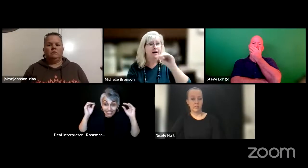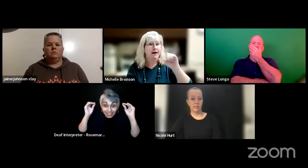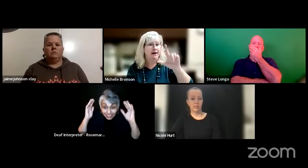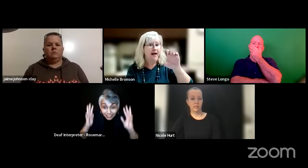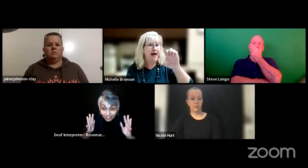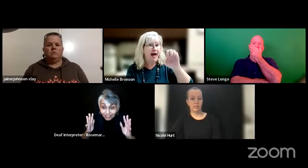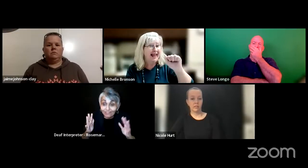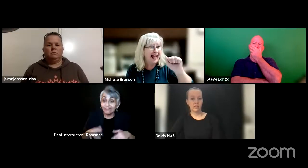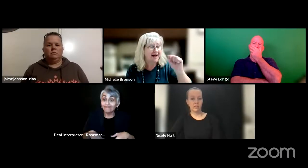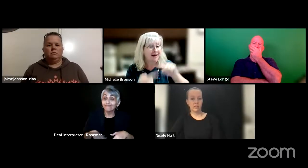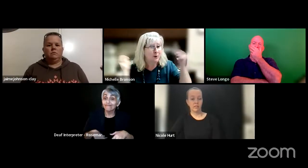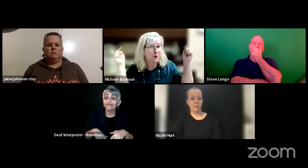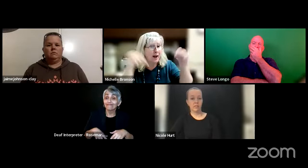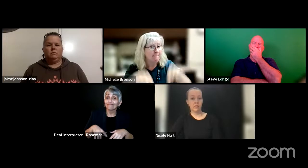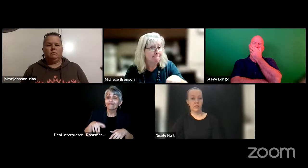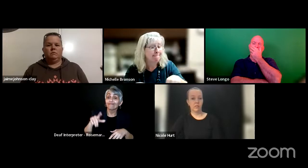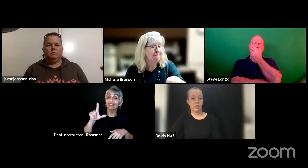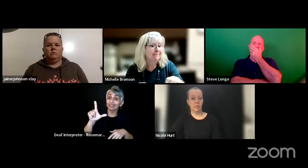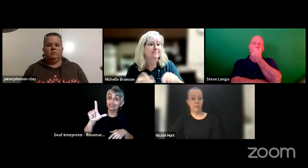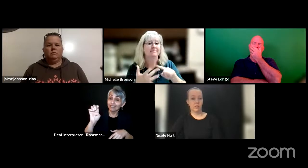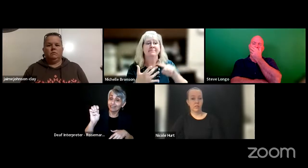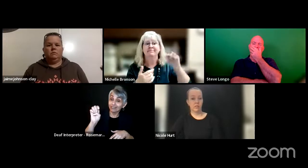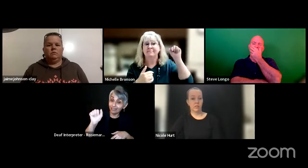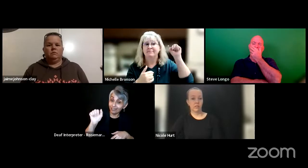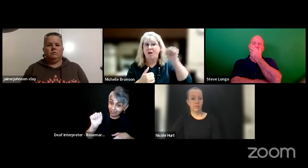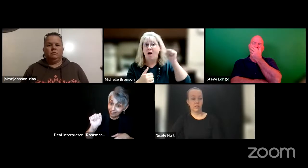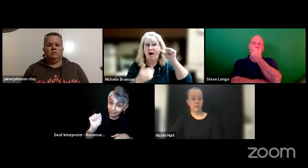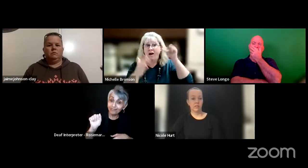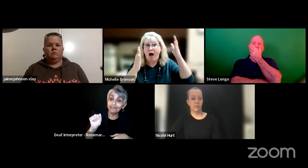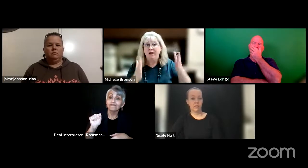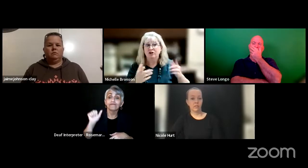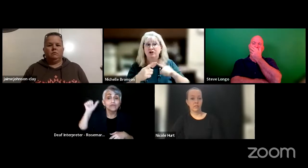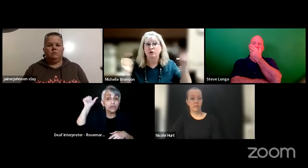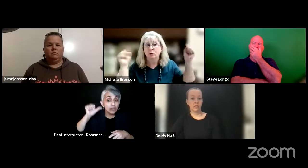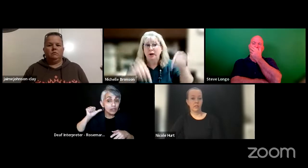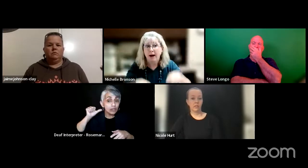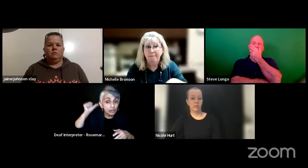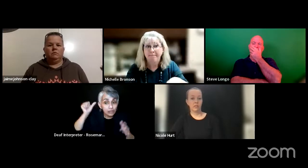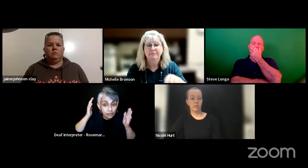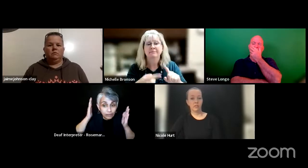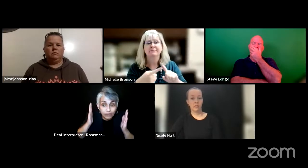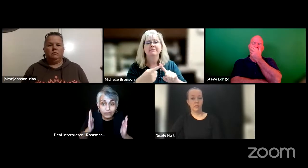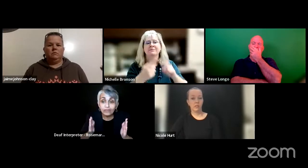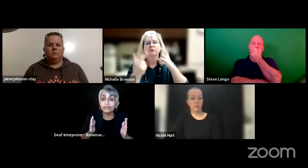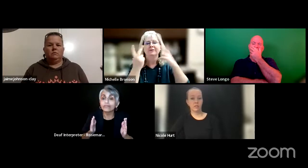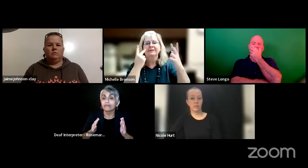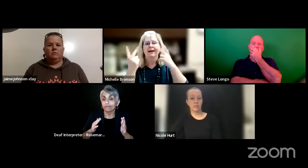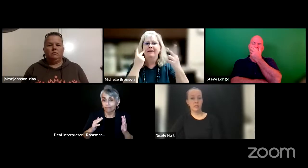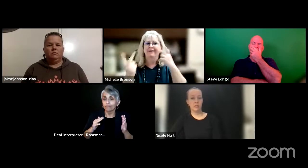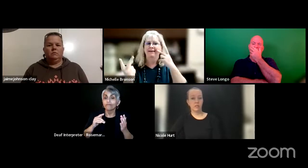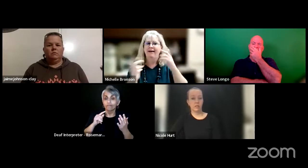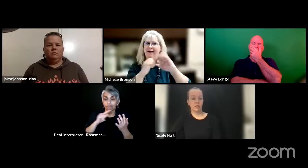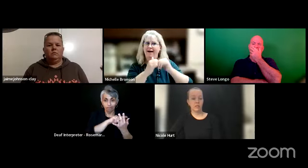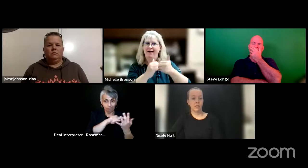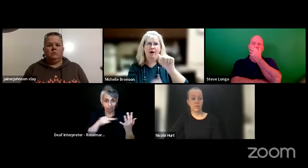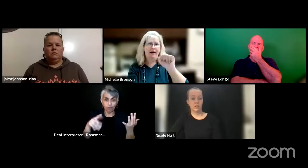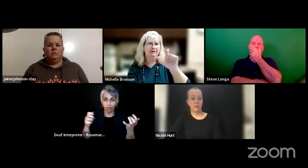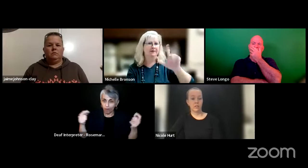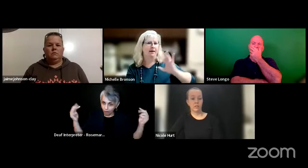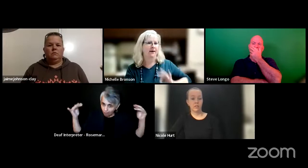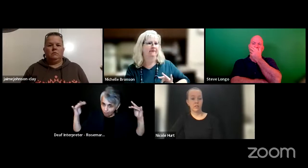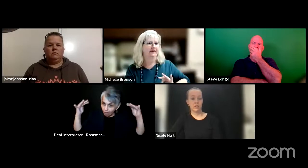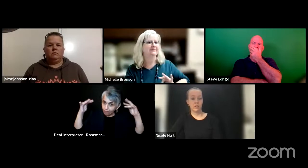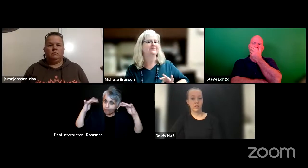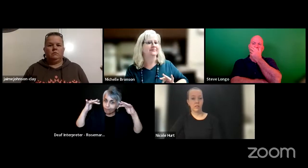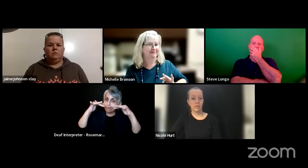elicit a lot of teachers and LEAs and families and audiologists and others